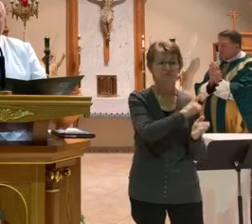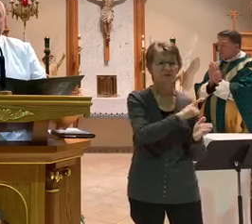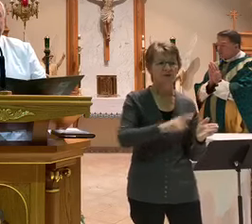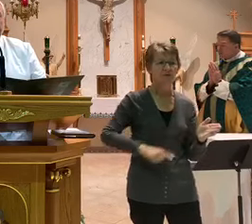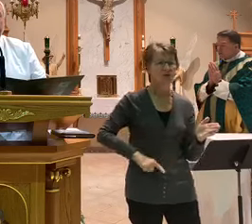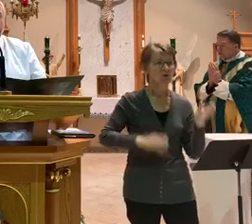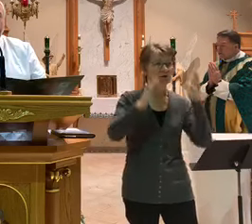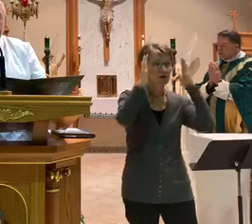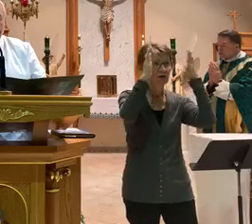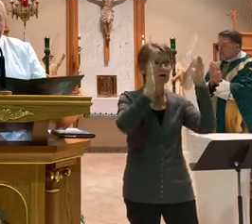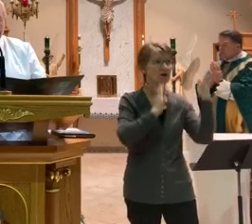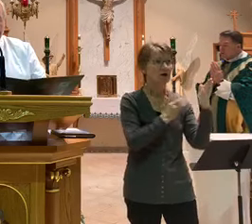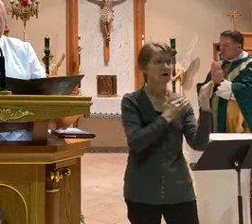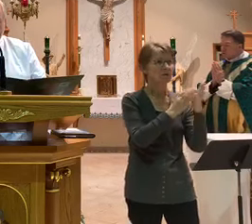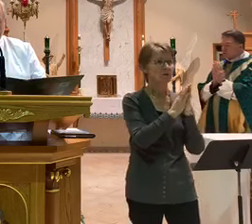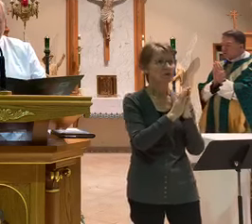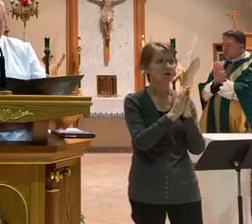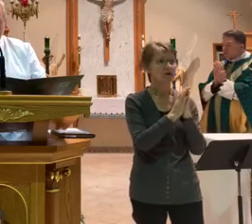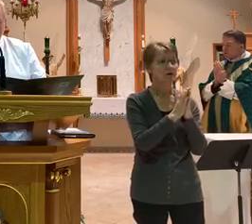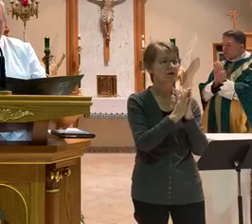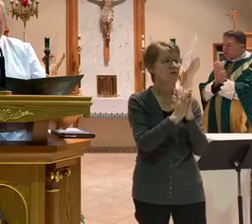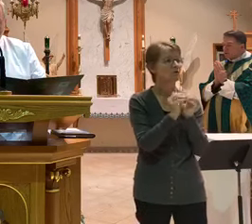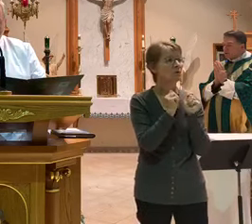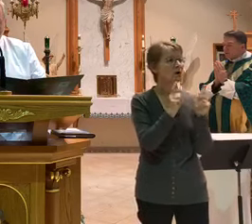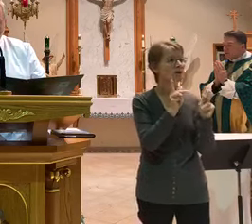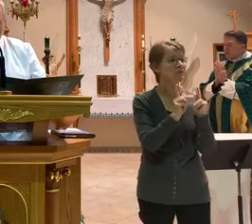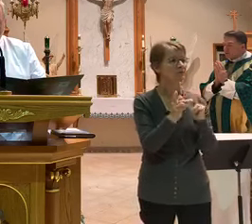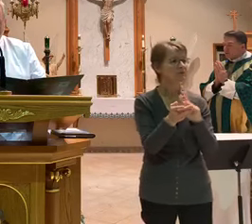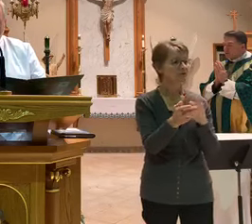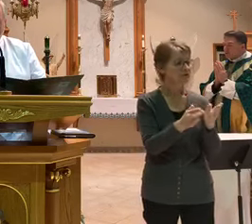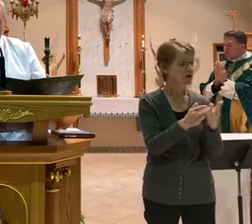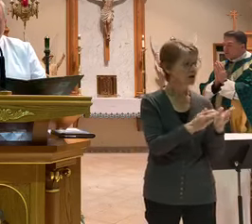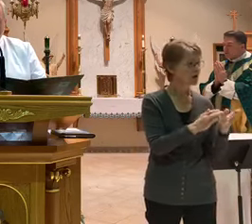For all who have died in our parish,